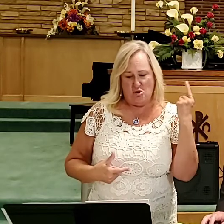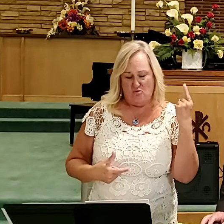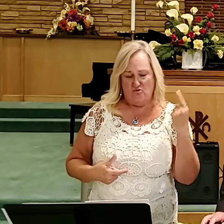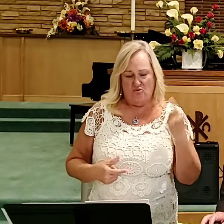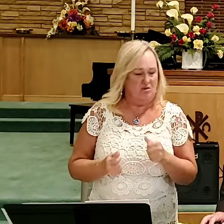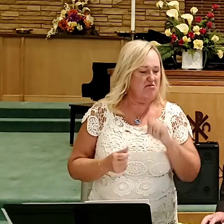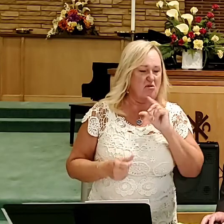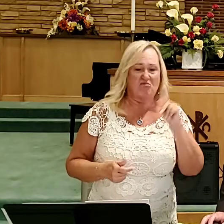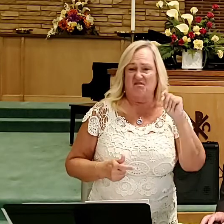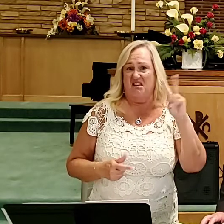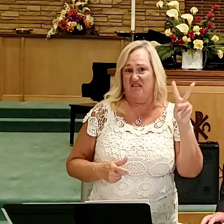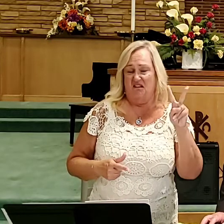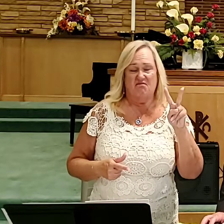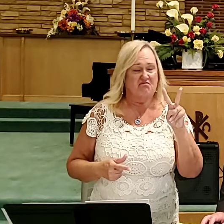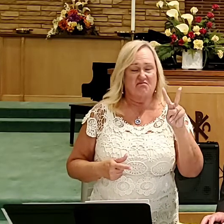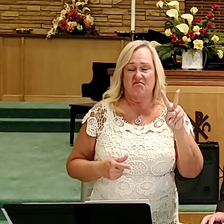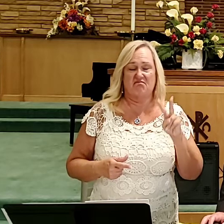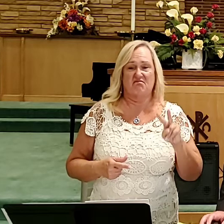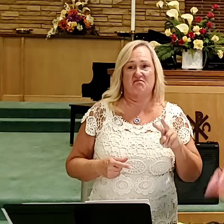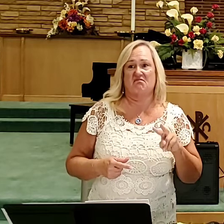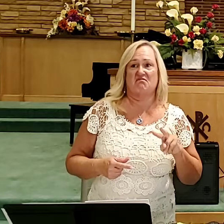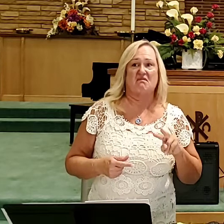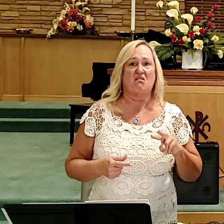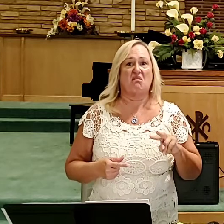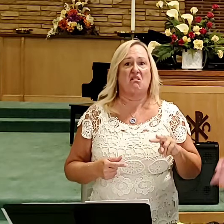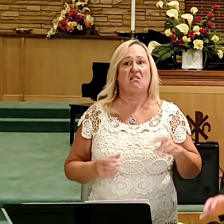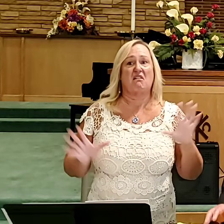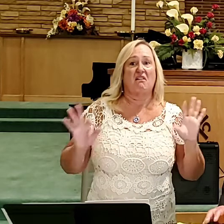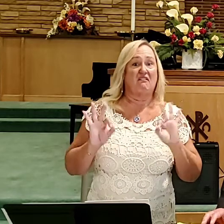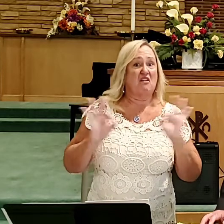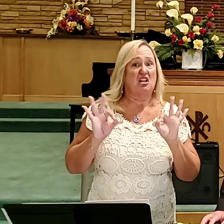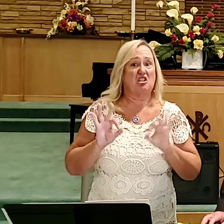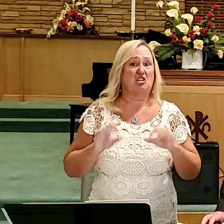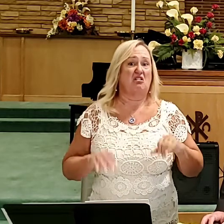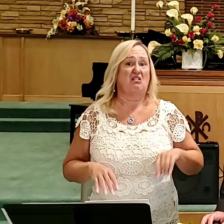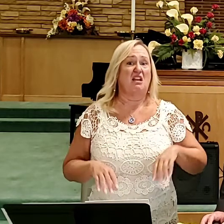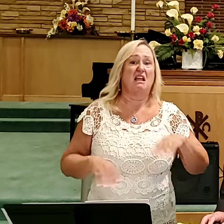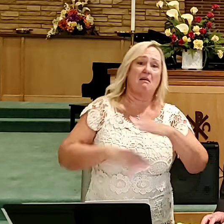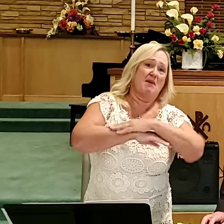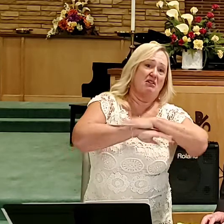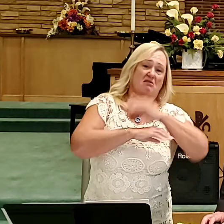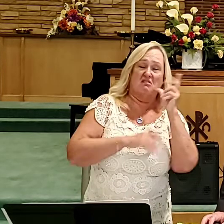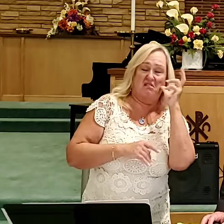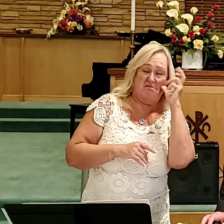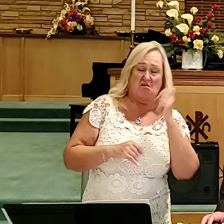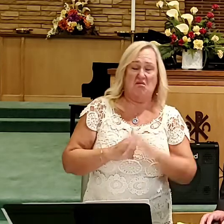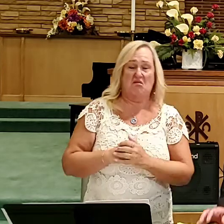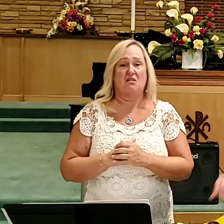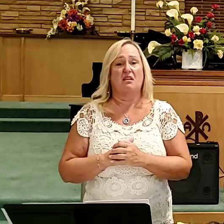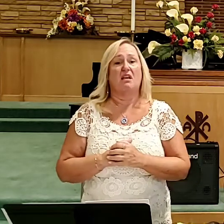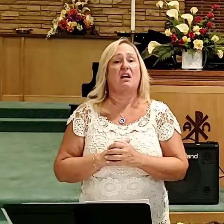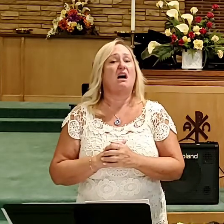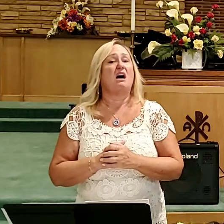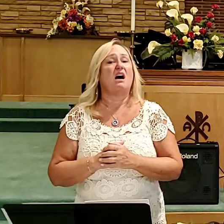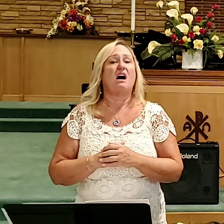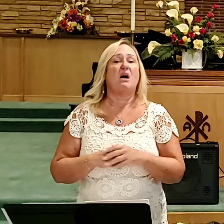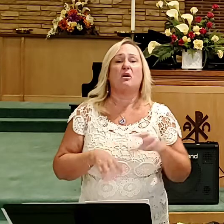no television or furniture other than a mattress to sleep on. I would go home and do